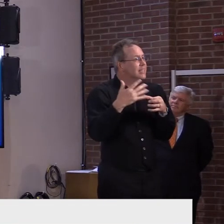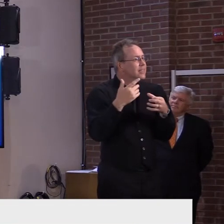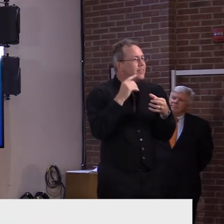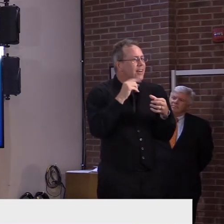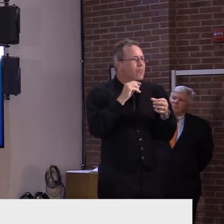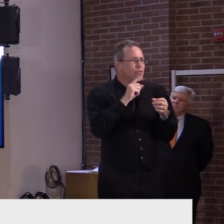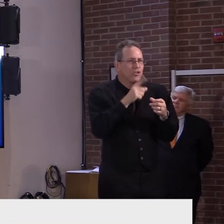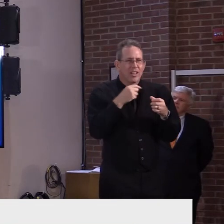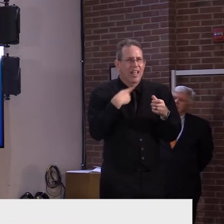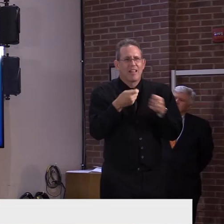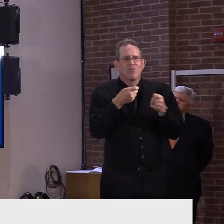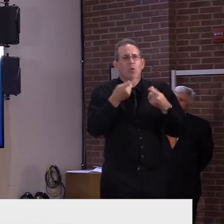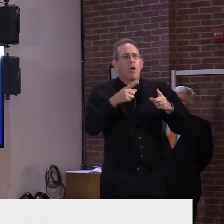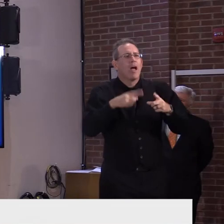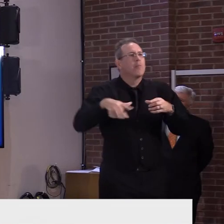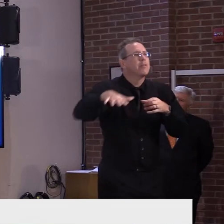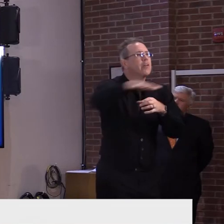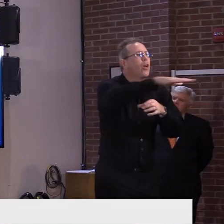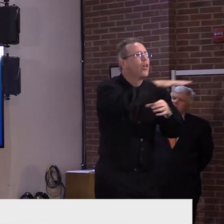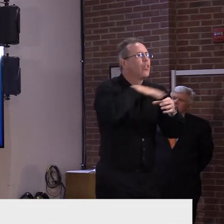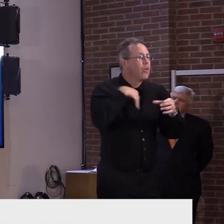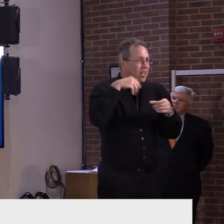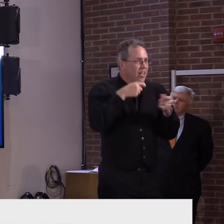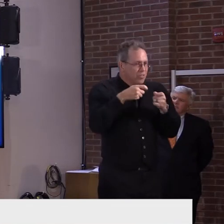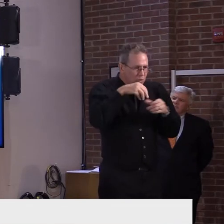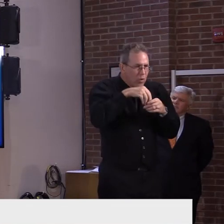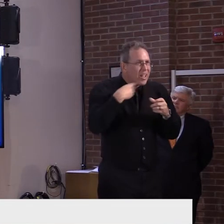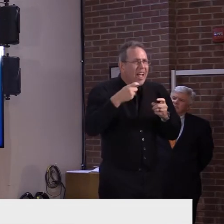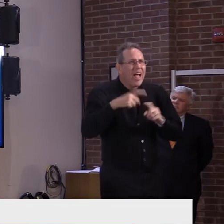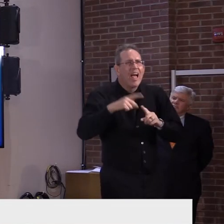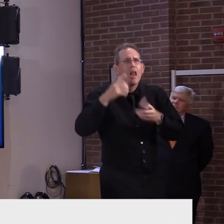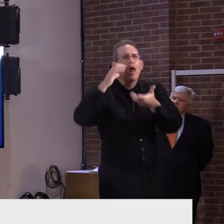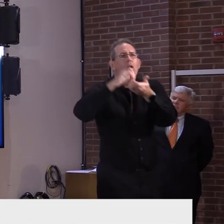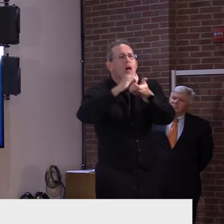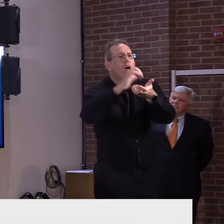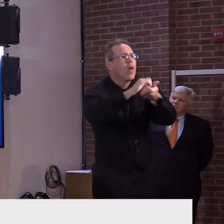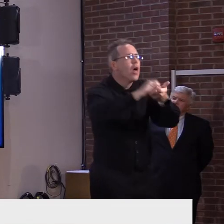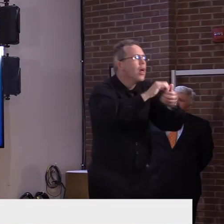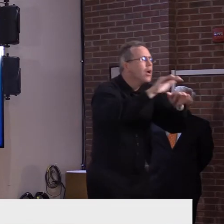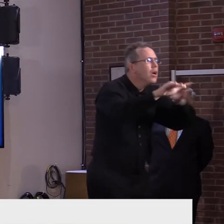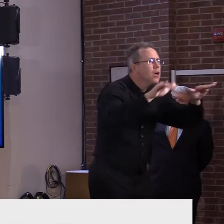very collaborative and deliberative process that everyone is